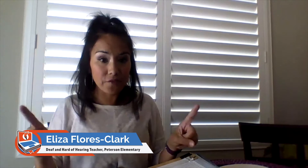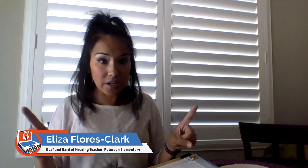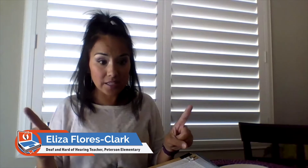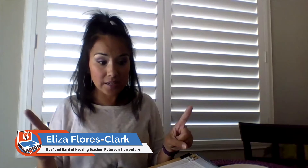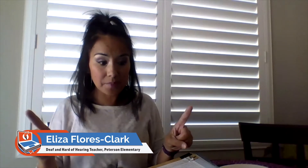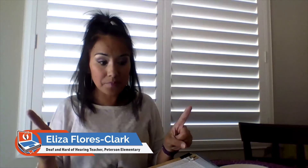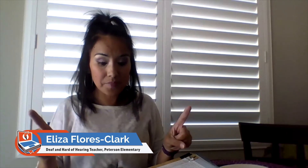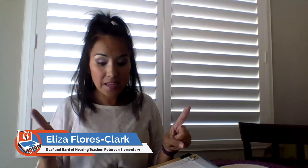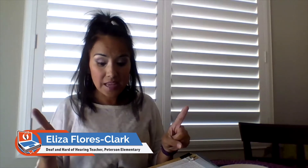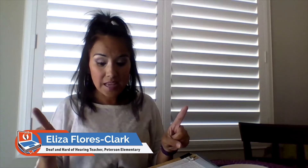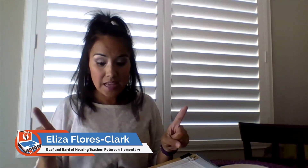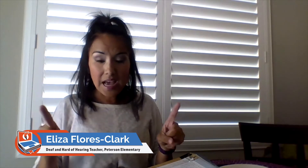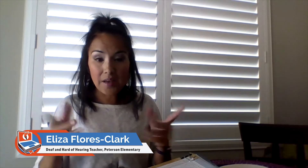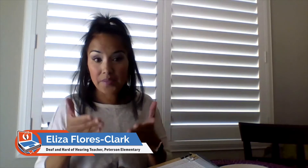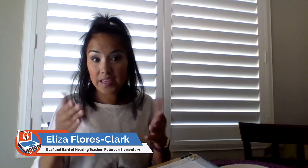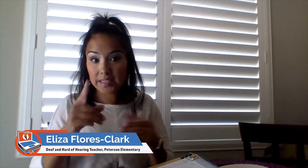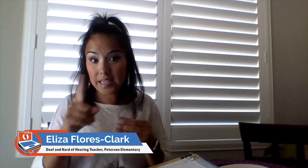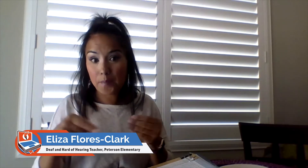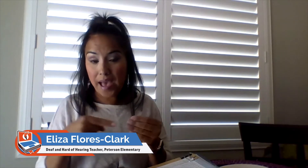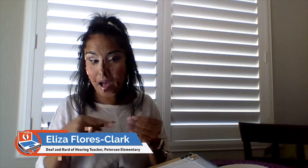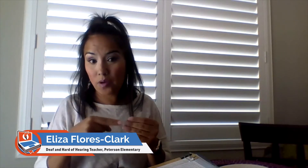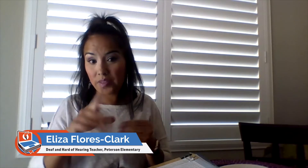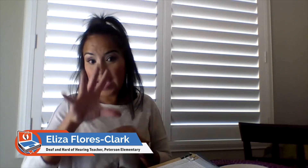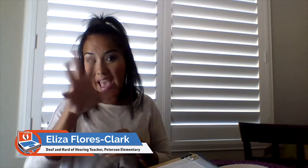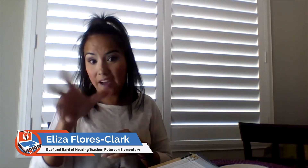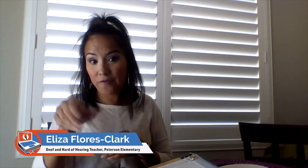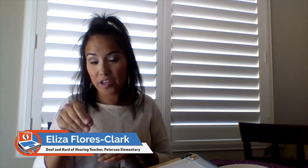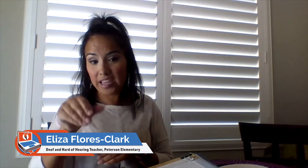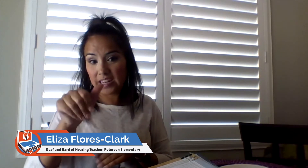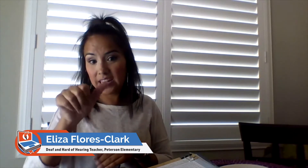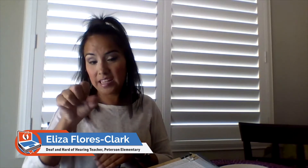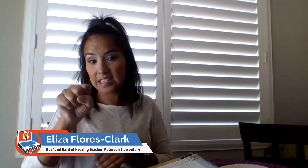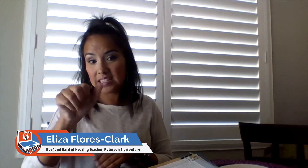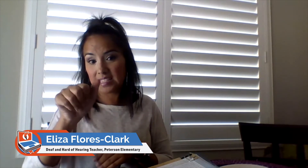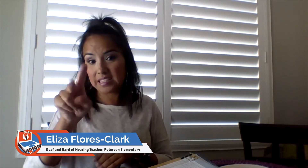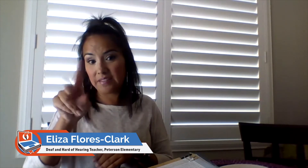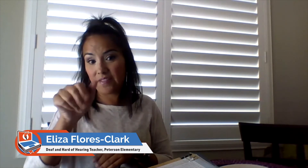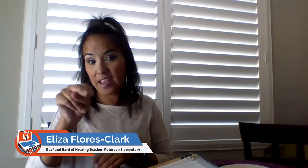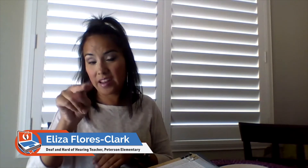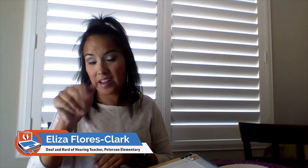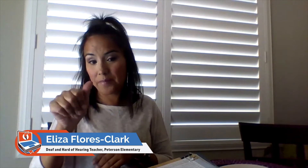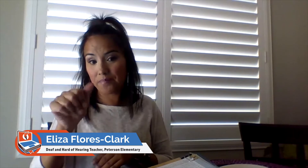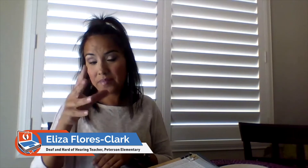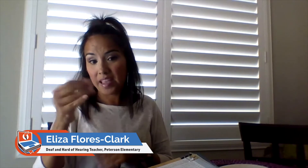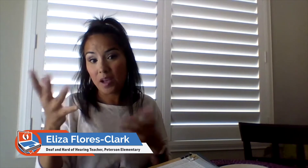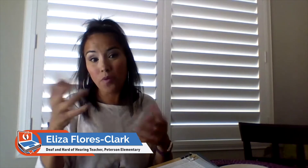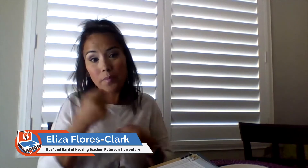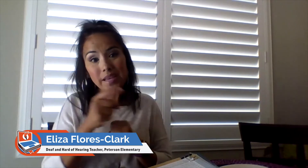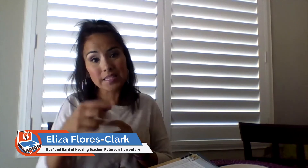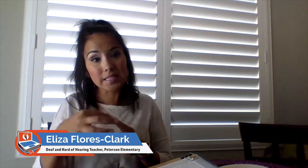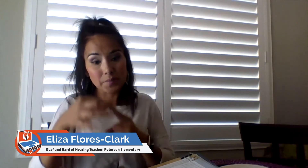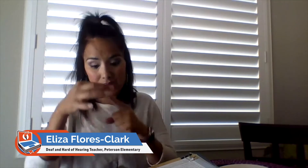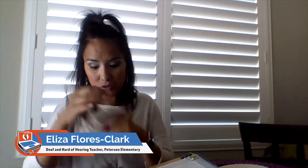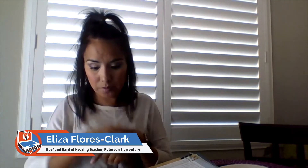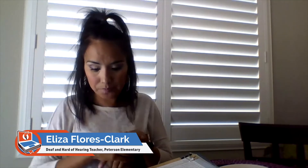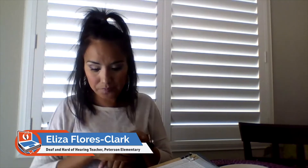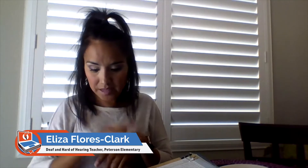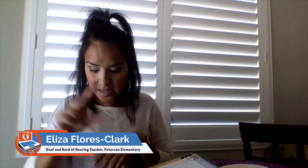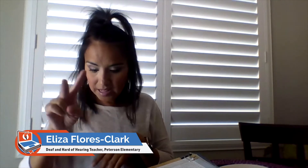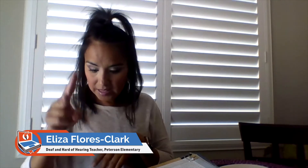different things about the African and what makes it special. The